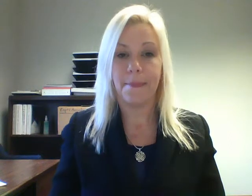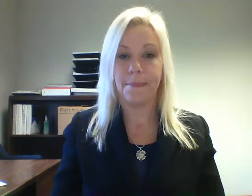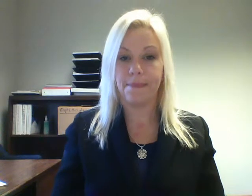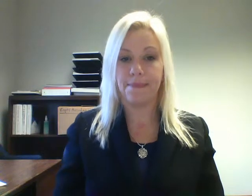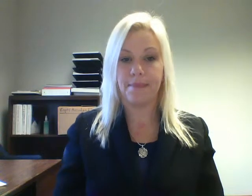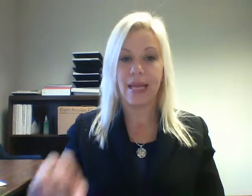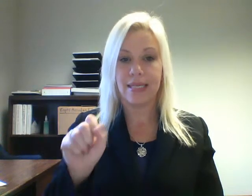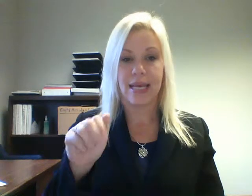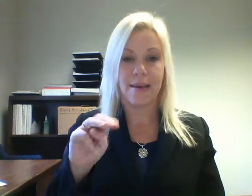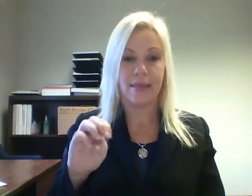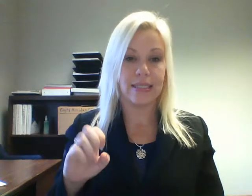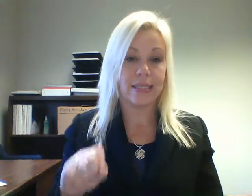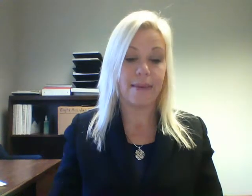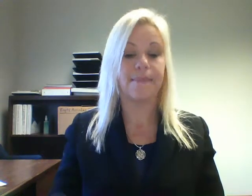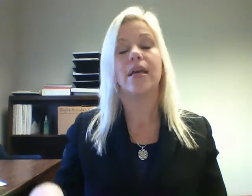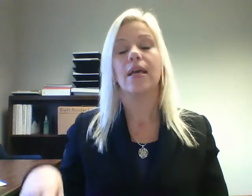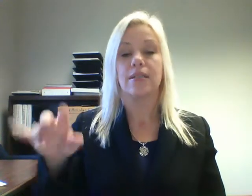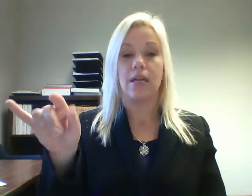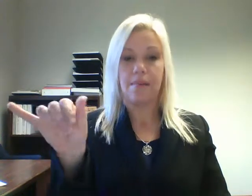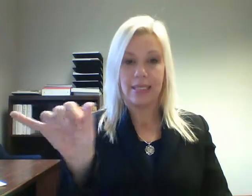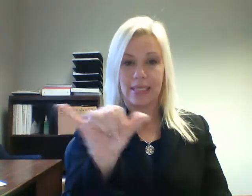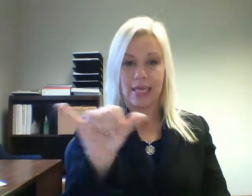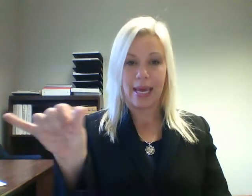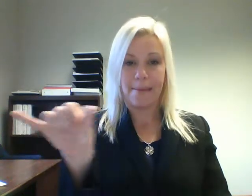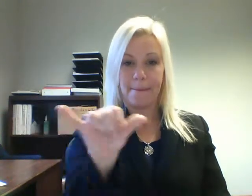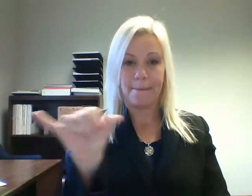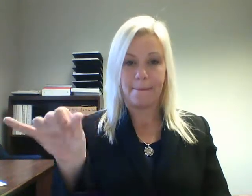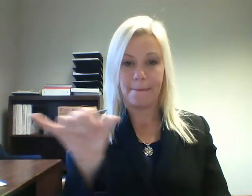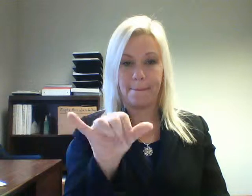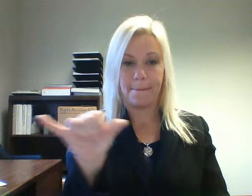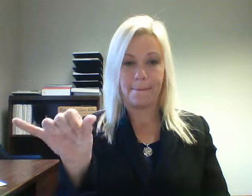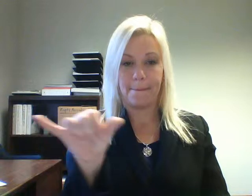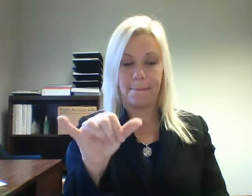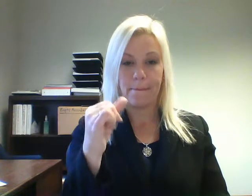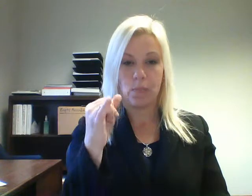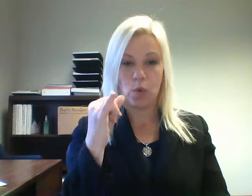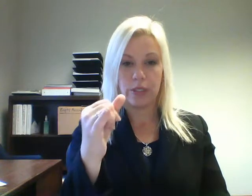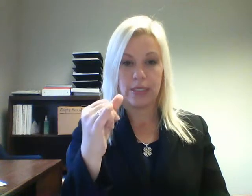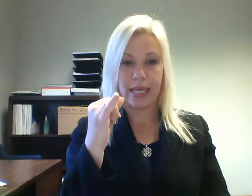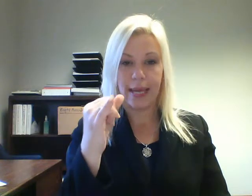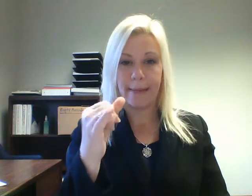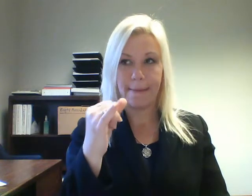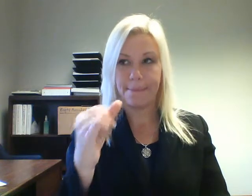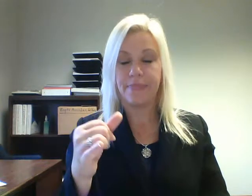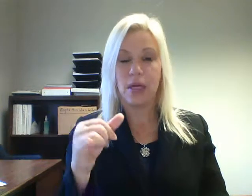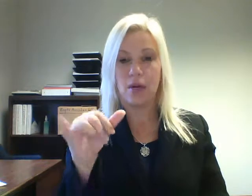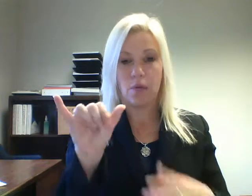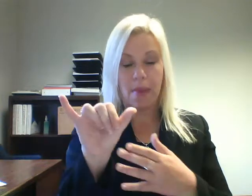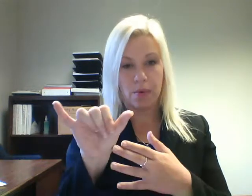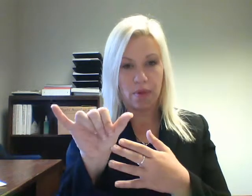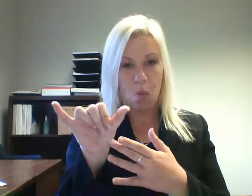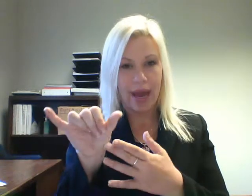Same, S-A-M-E, same is going to be same or same. Remember the